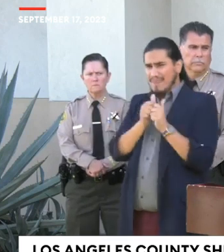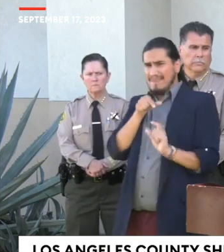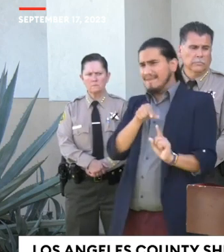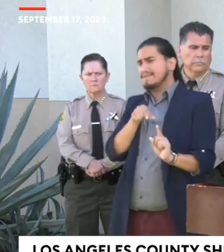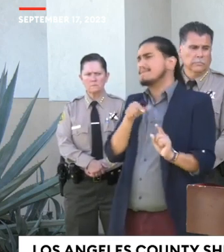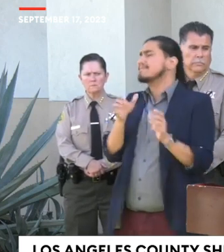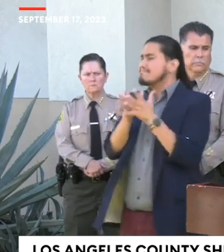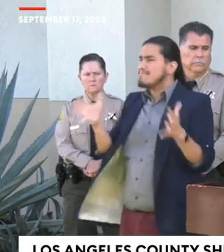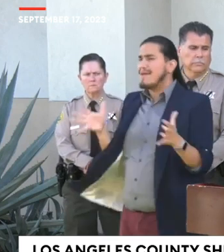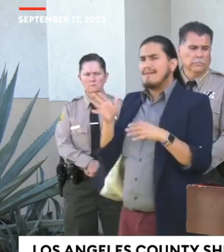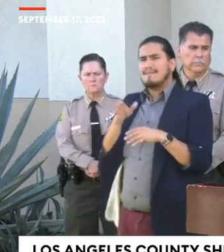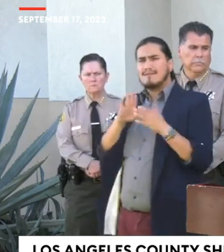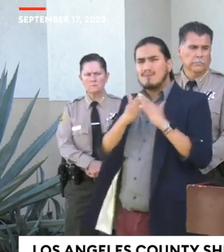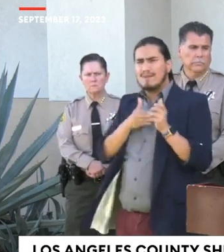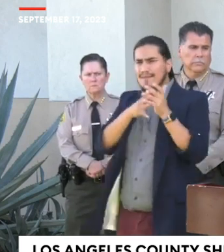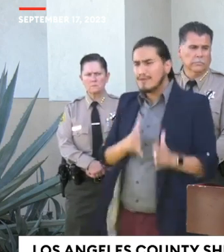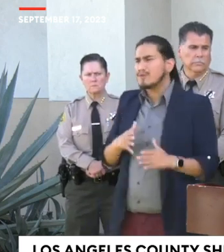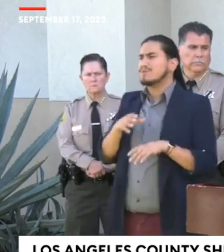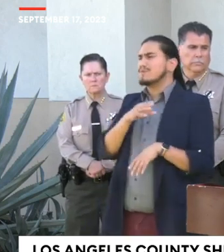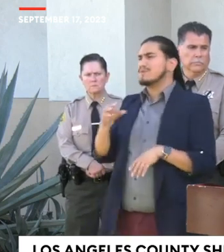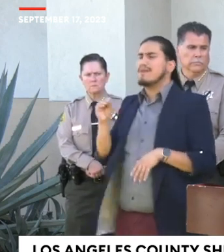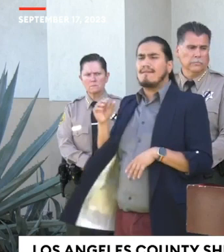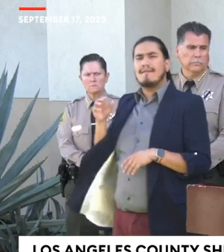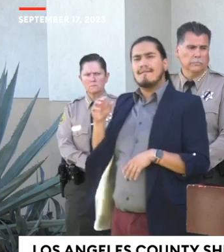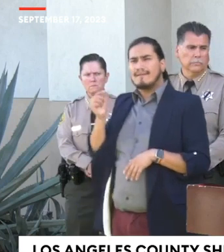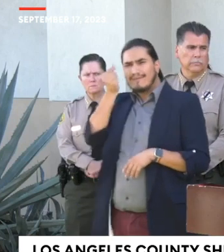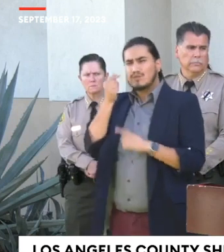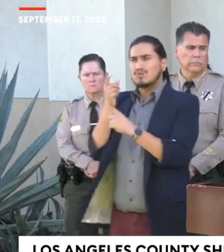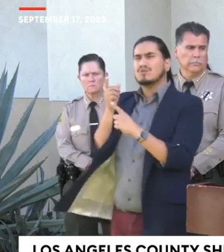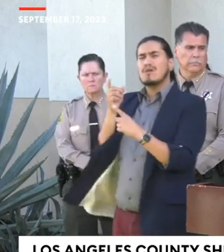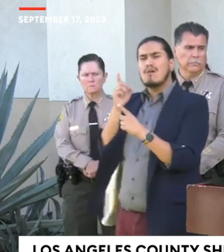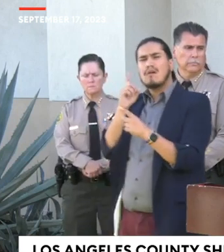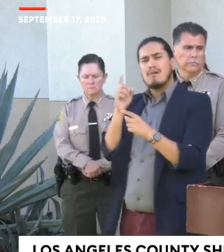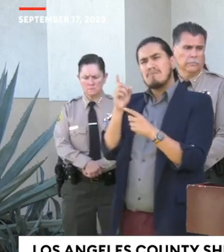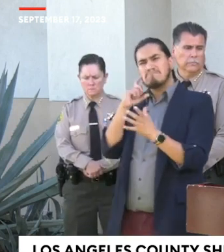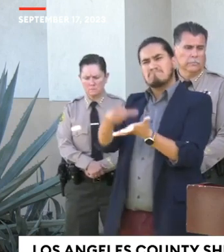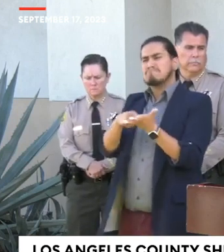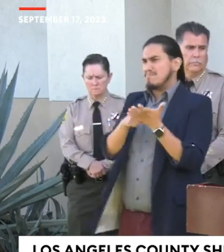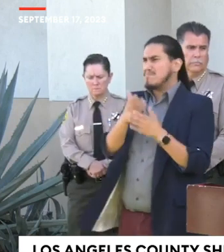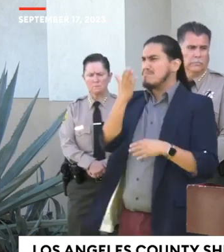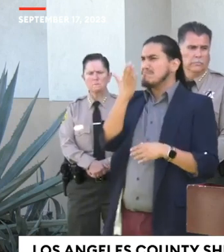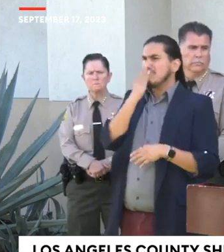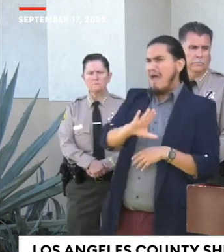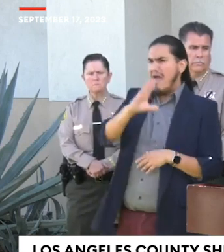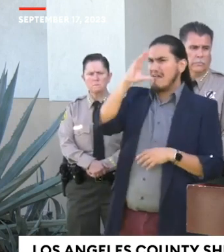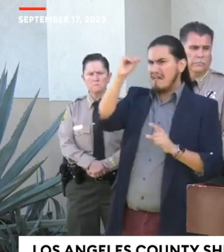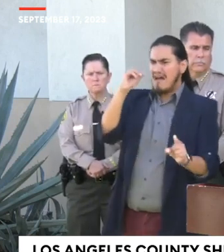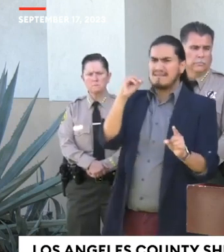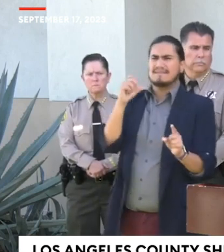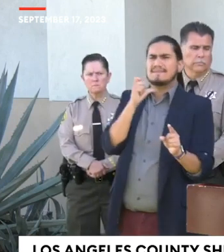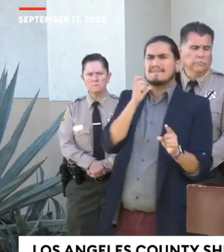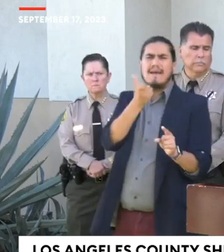and elected officials have been spreading a narrative that the bad guys aren't that bad, and that the good guys are actually the bad